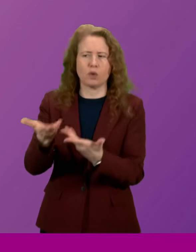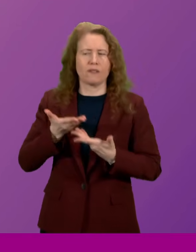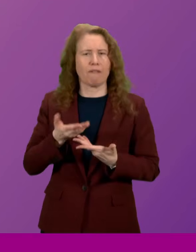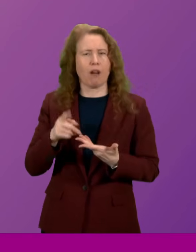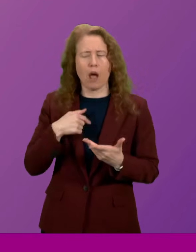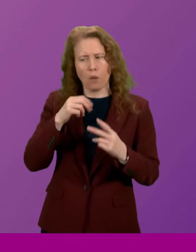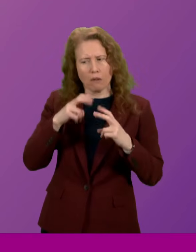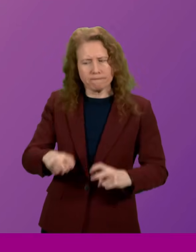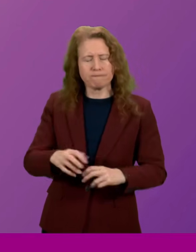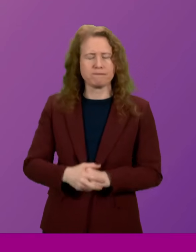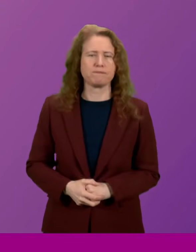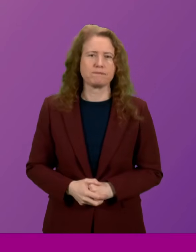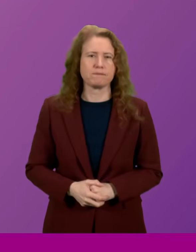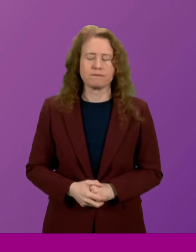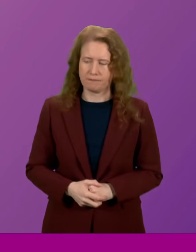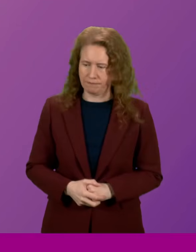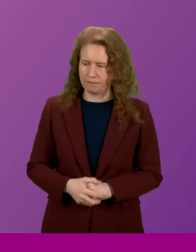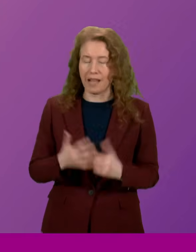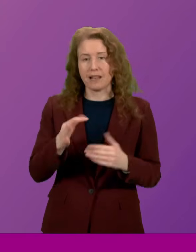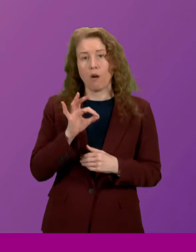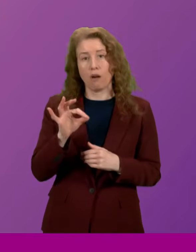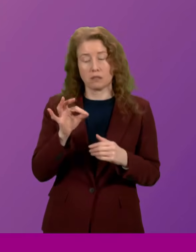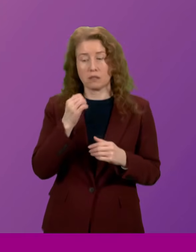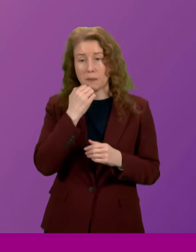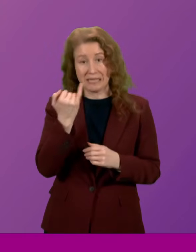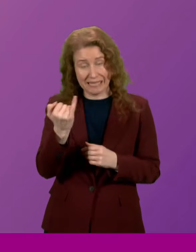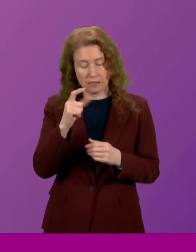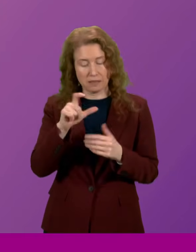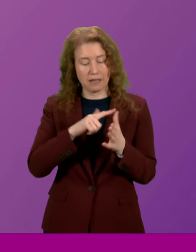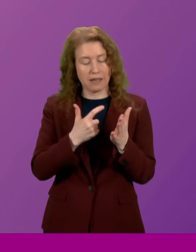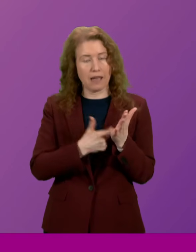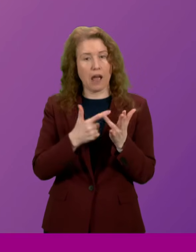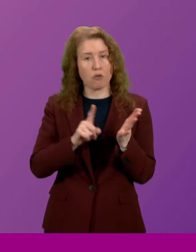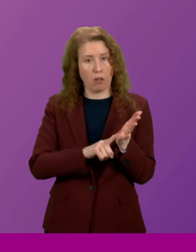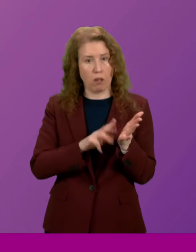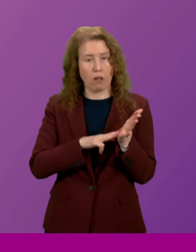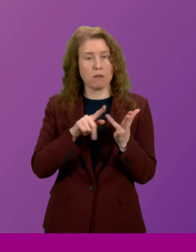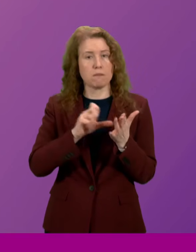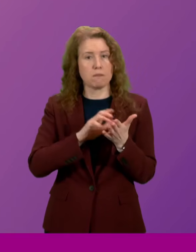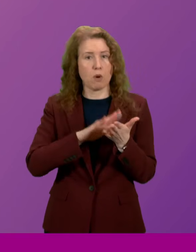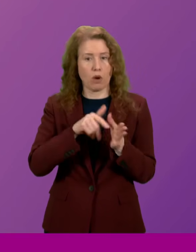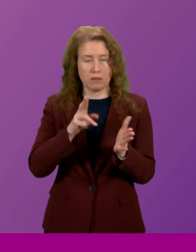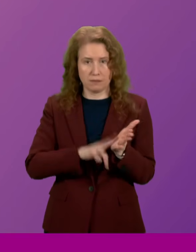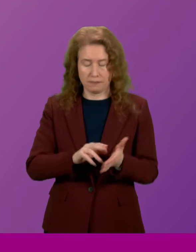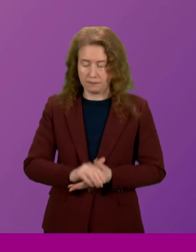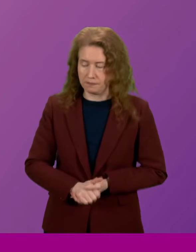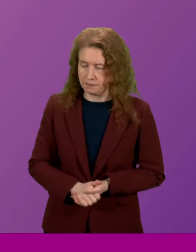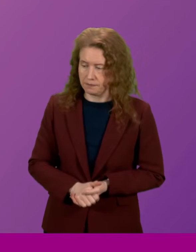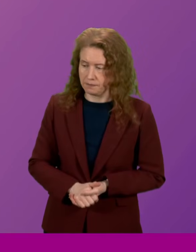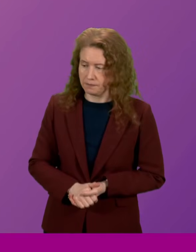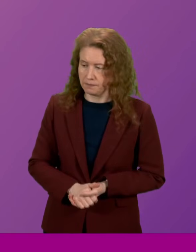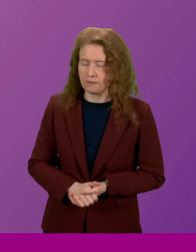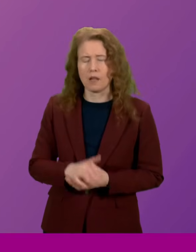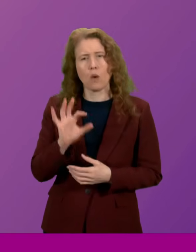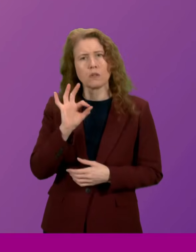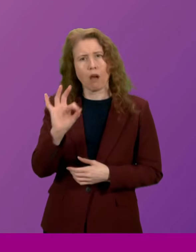take forward the necessary response. I now call question number 6, Carol Mockin. Thank you, Presiding Officer. To ask the First Minister